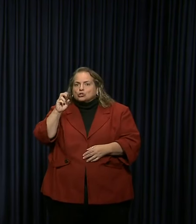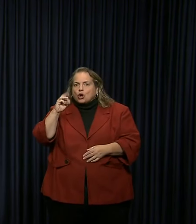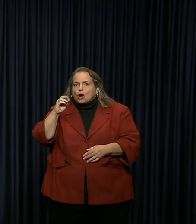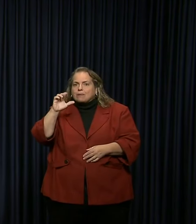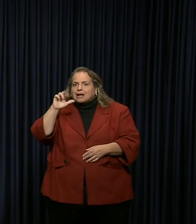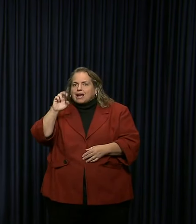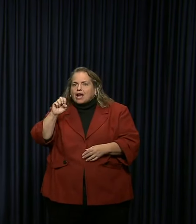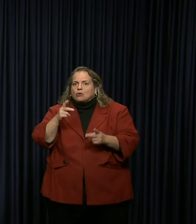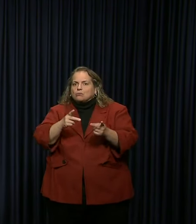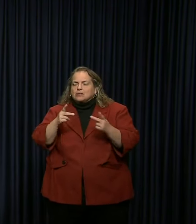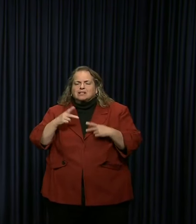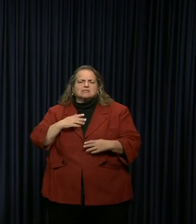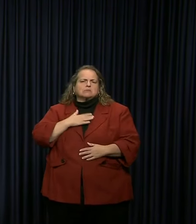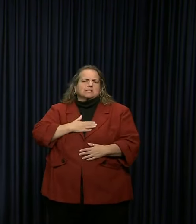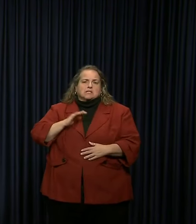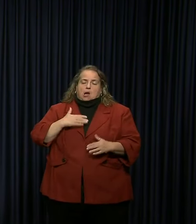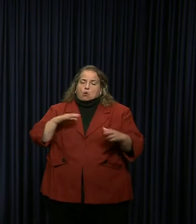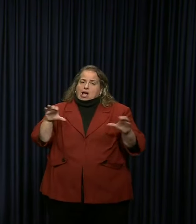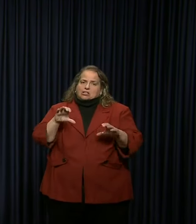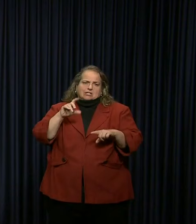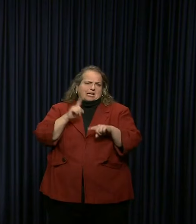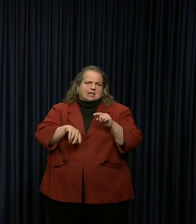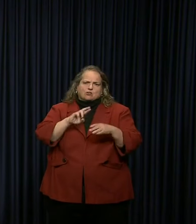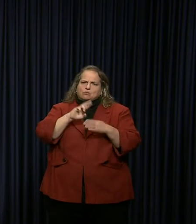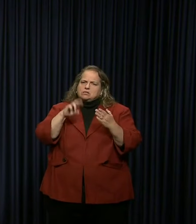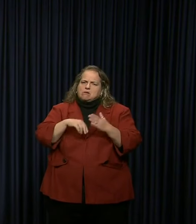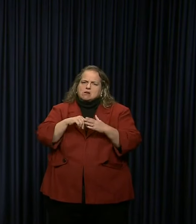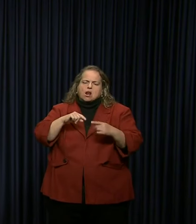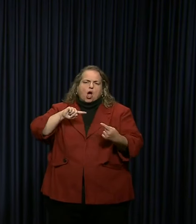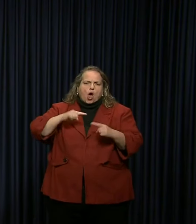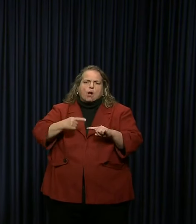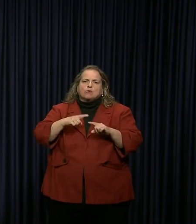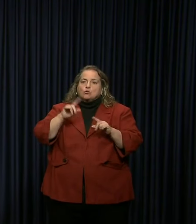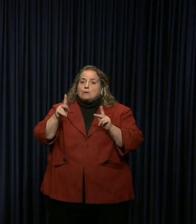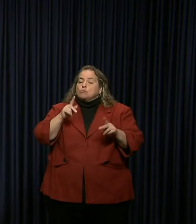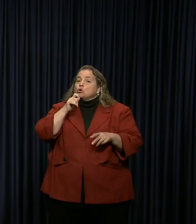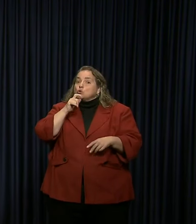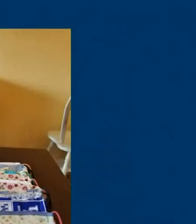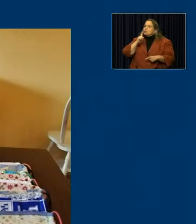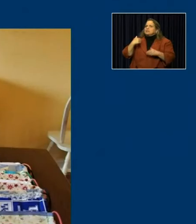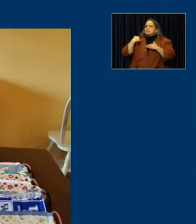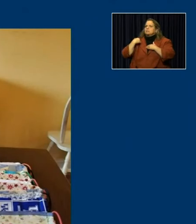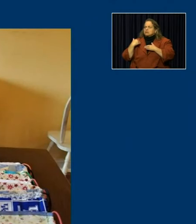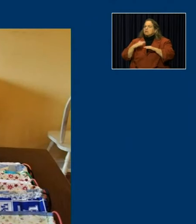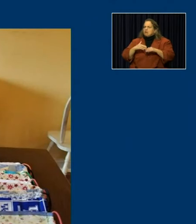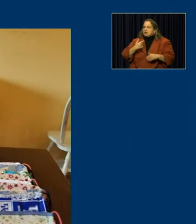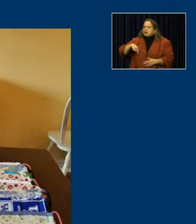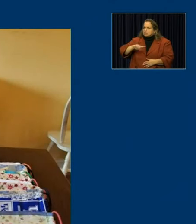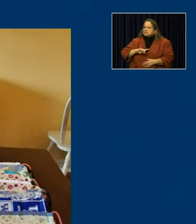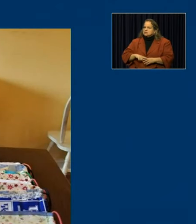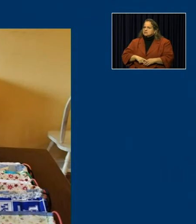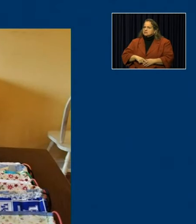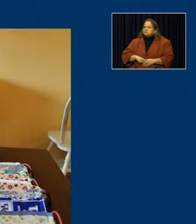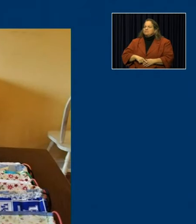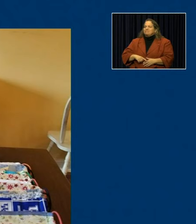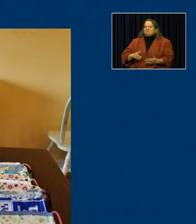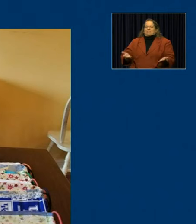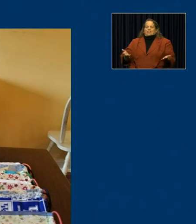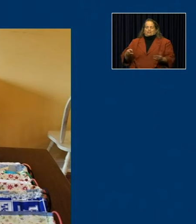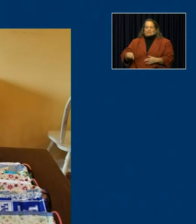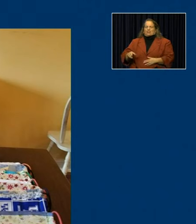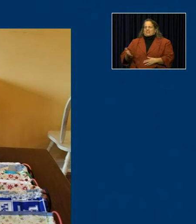don't result in harm to those that are absolutely counting on us. Look at this.